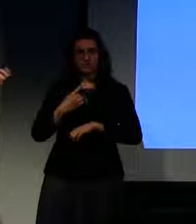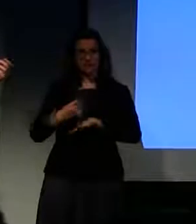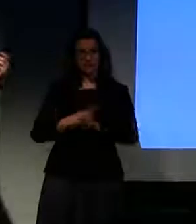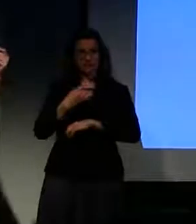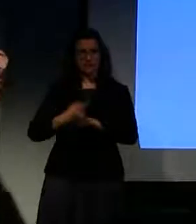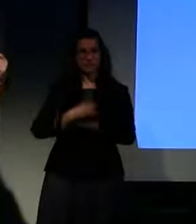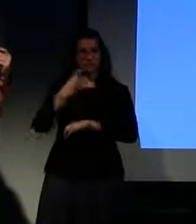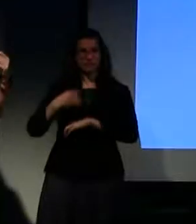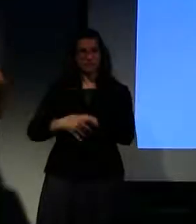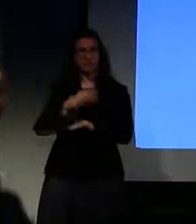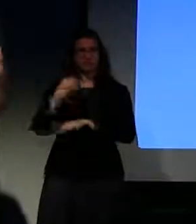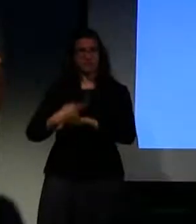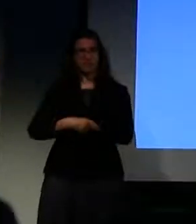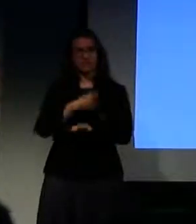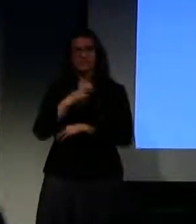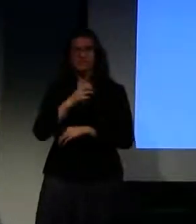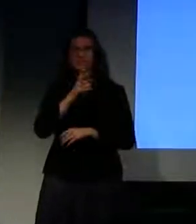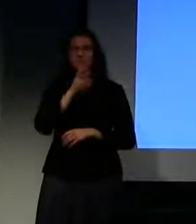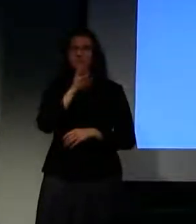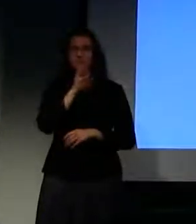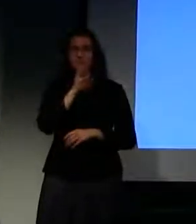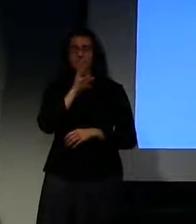Today, spoke.